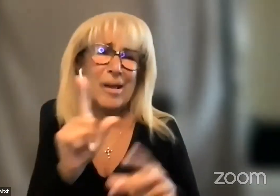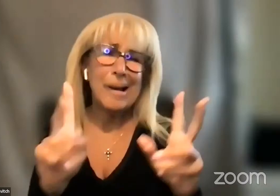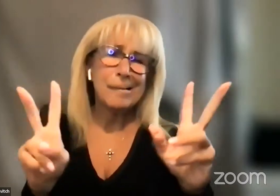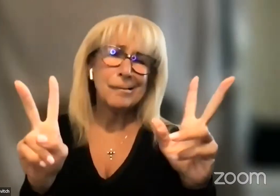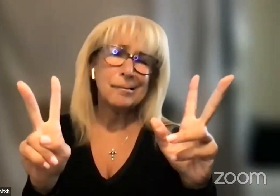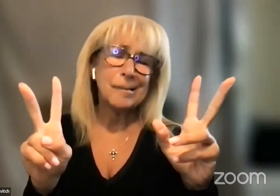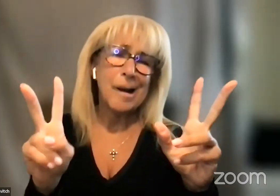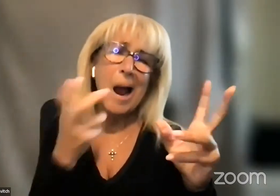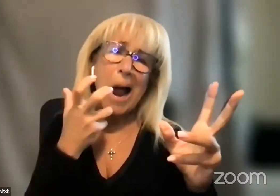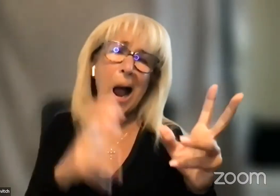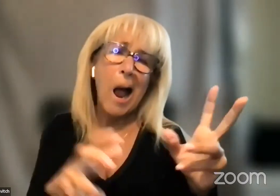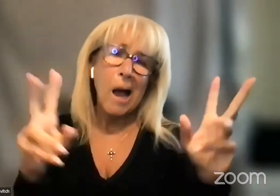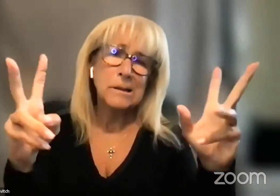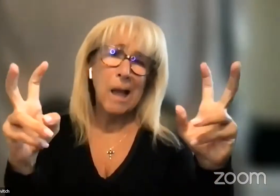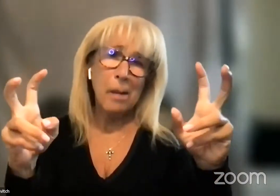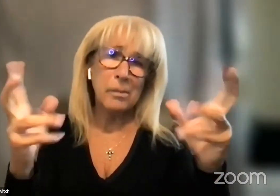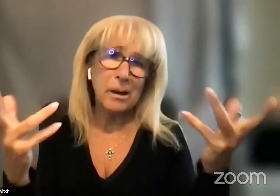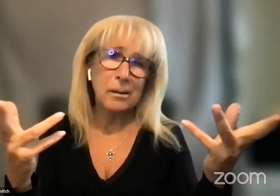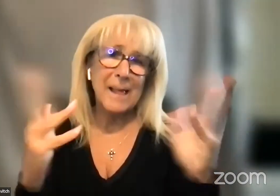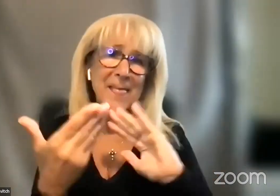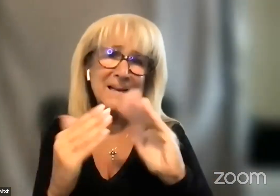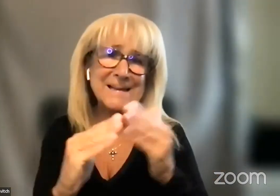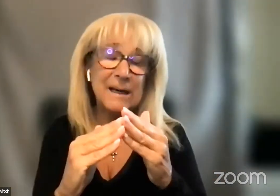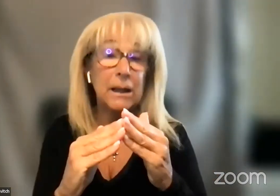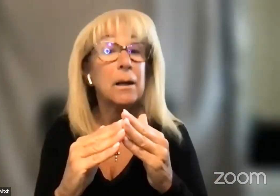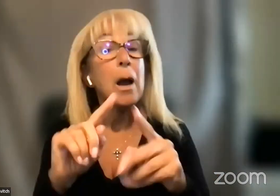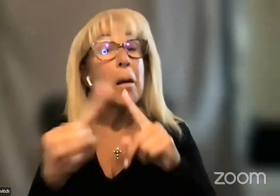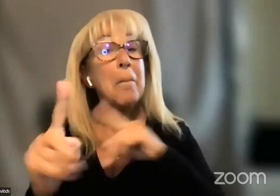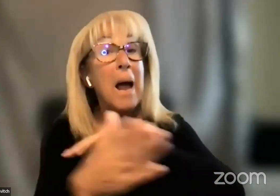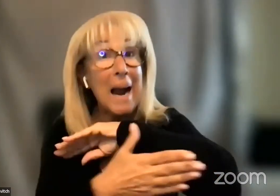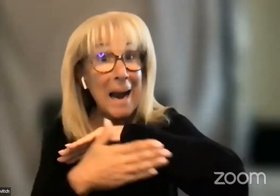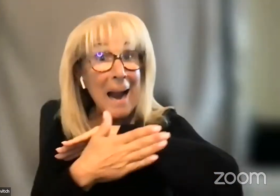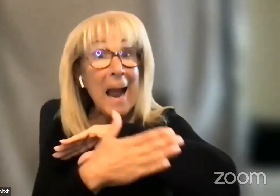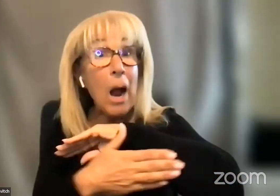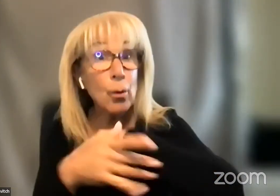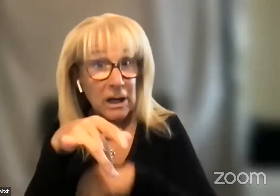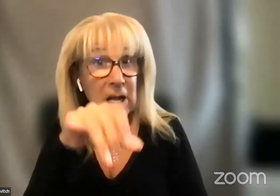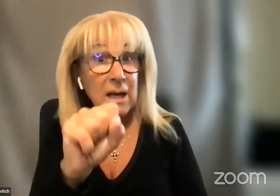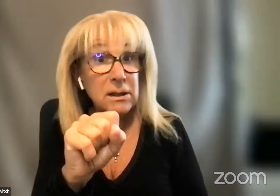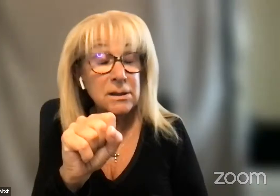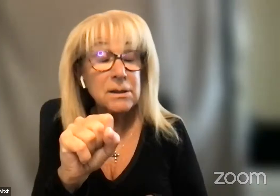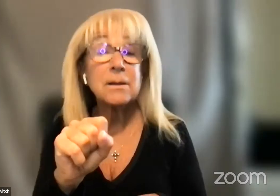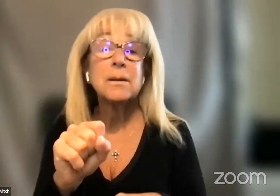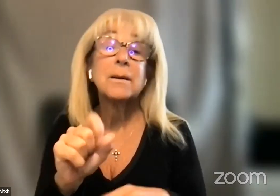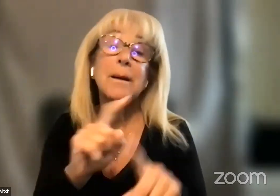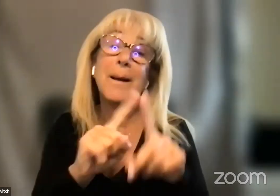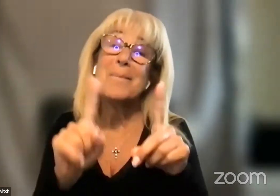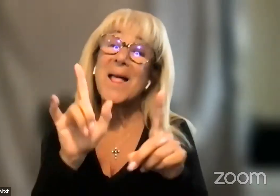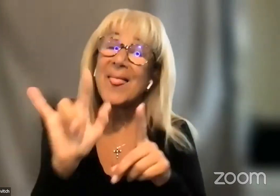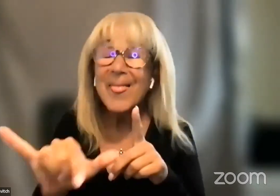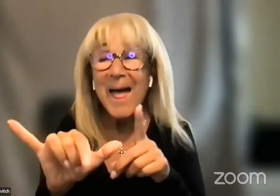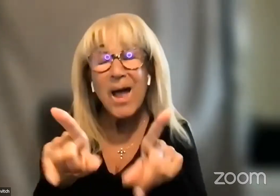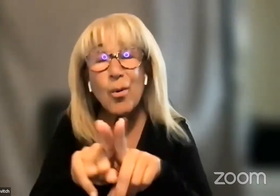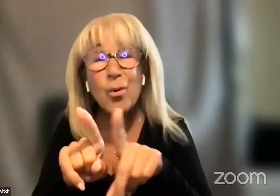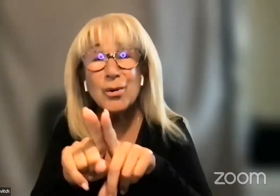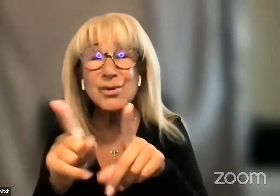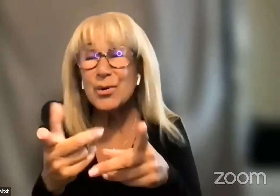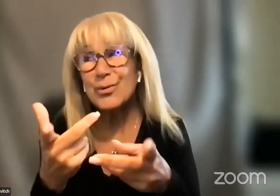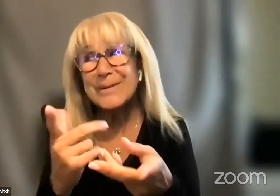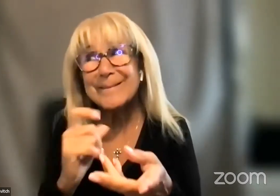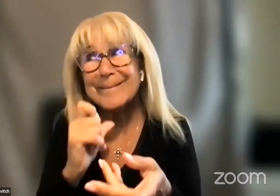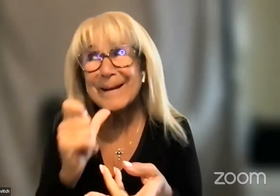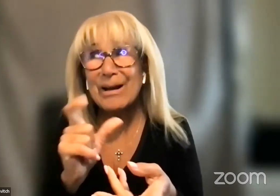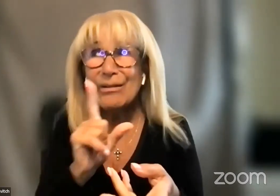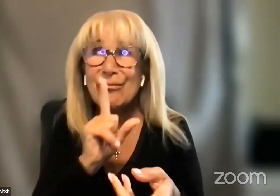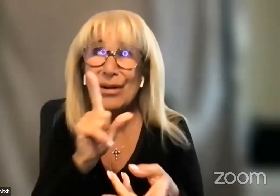in the county right now. Even that has not historically been a lot of